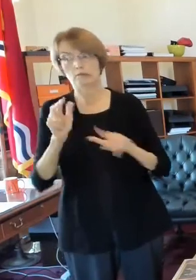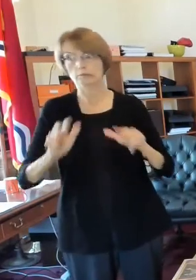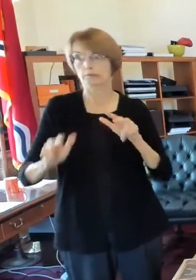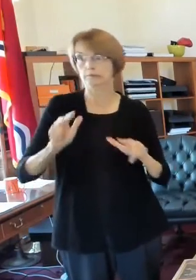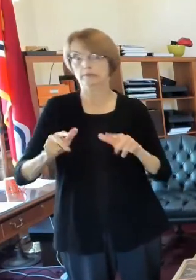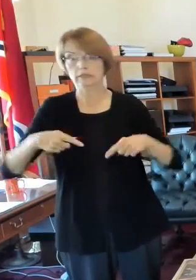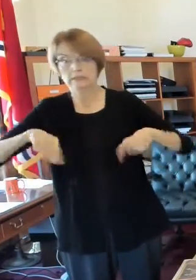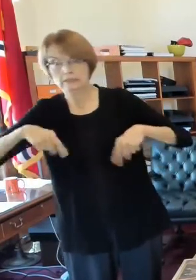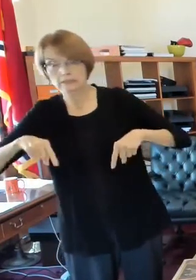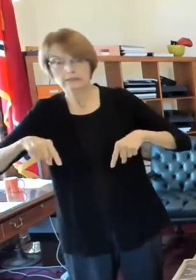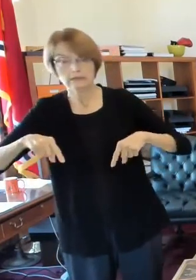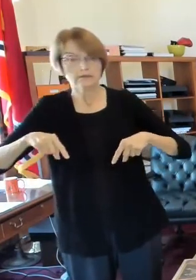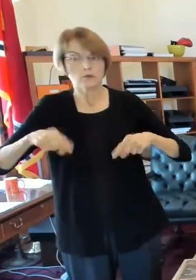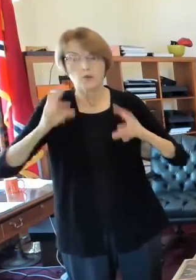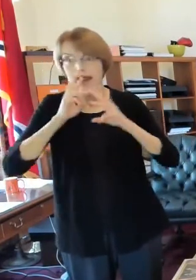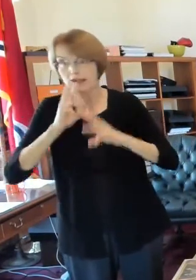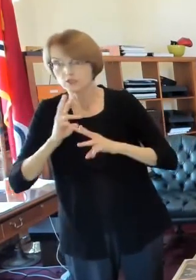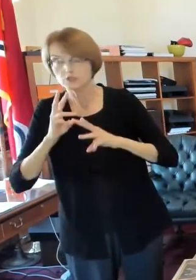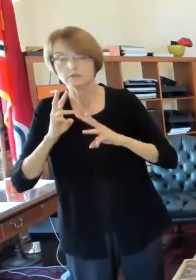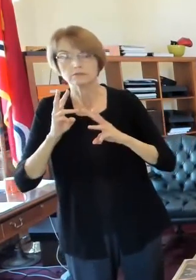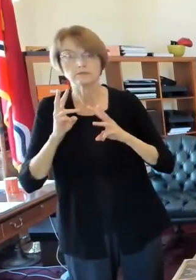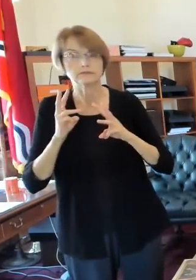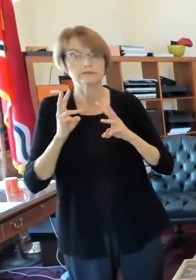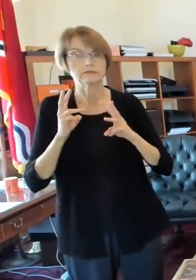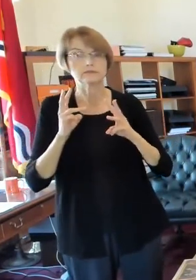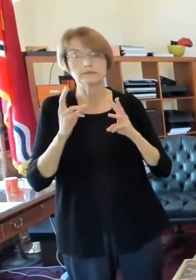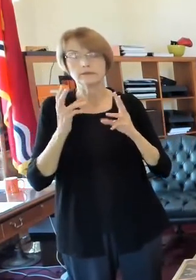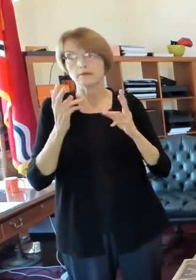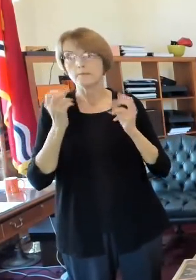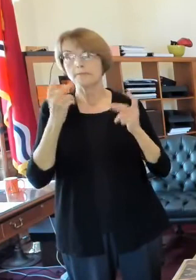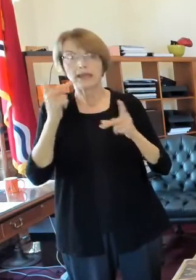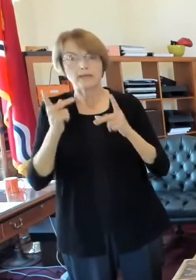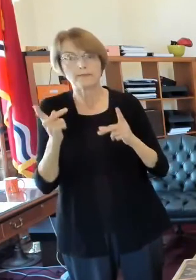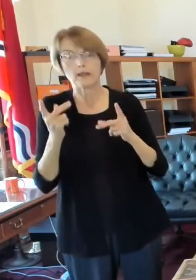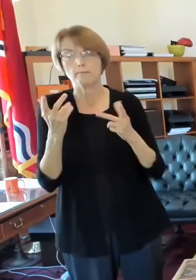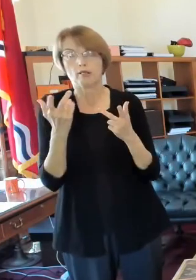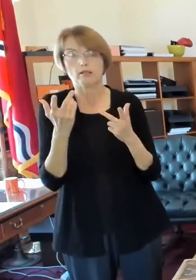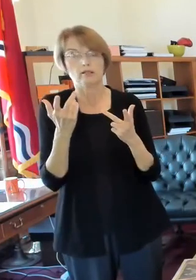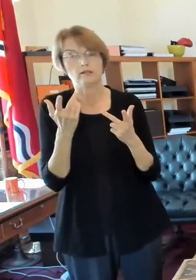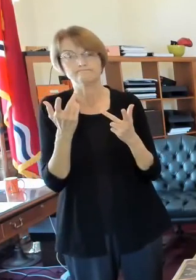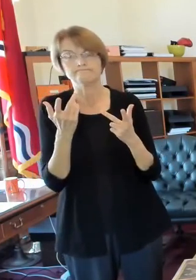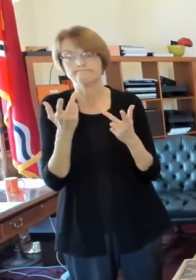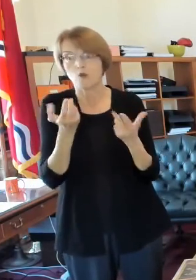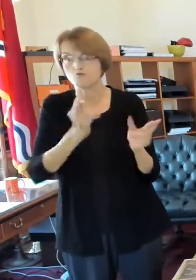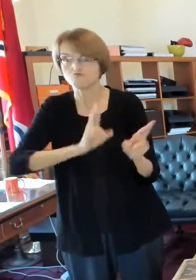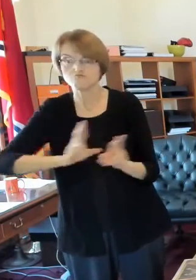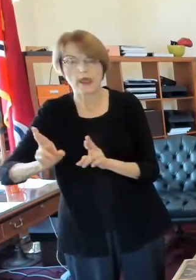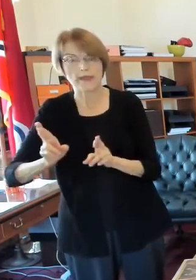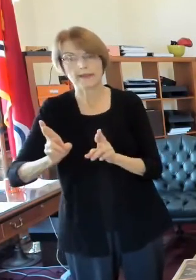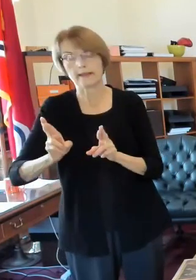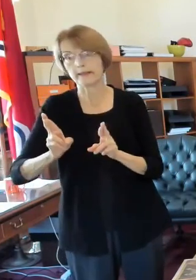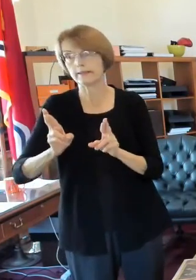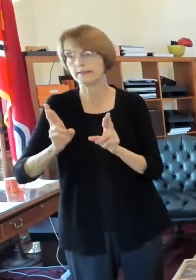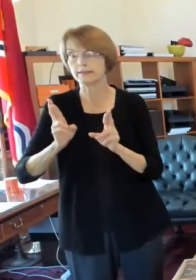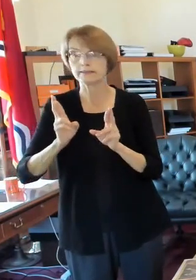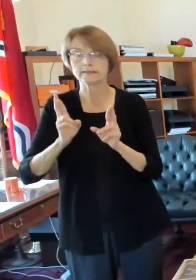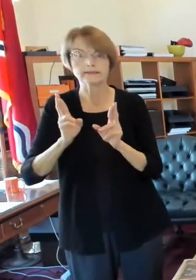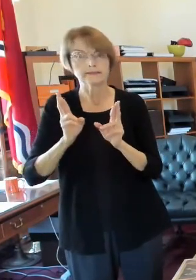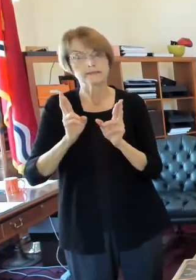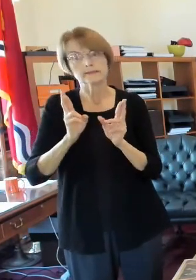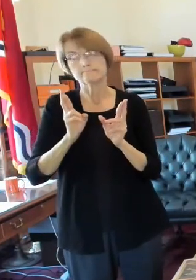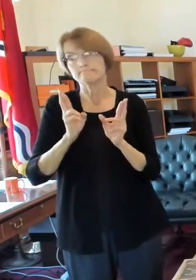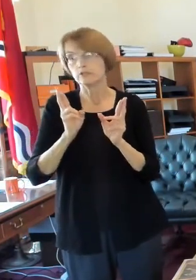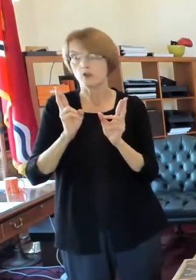it's going to work out. Everybody's got a lot of things in place to encourage it to work out